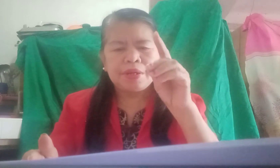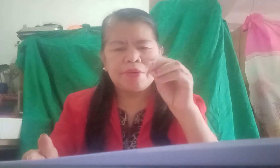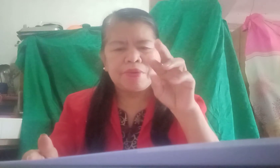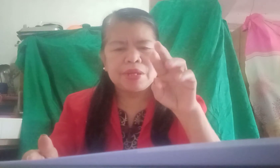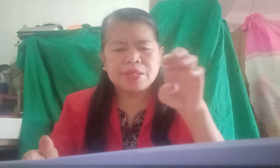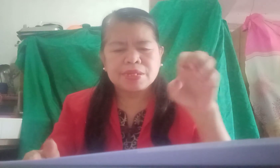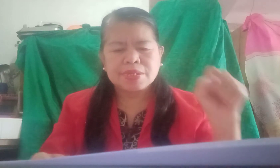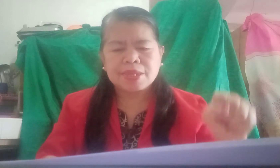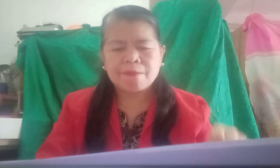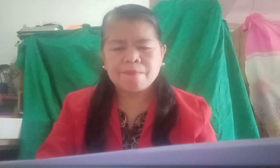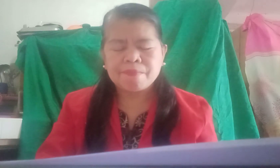boundaries.